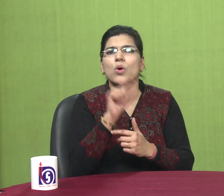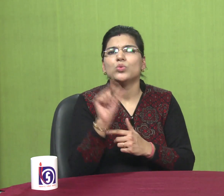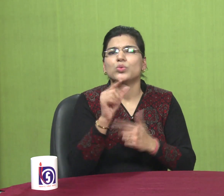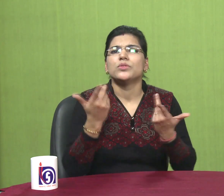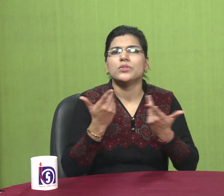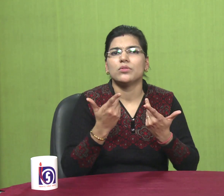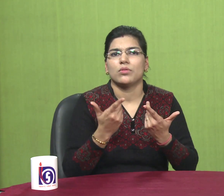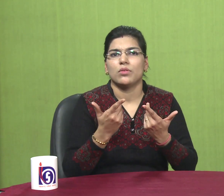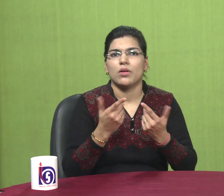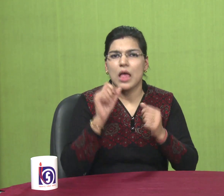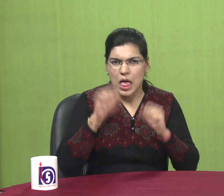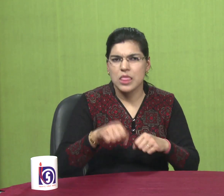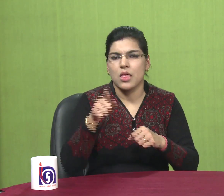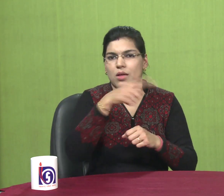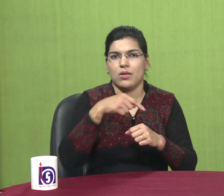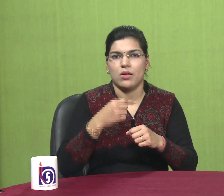name or password.